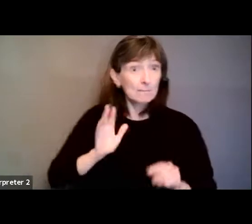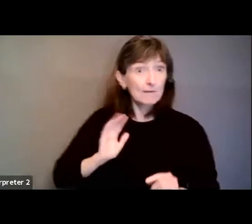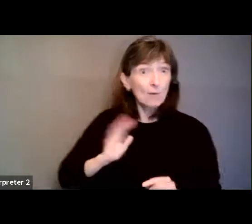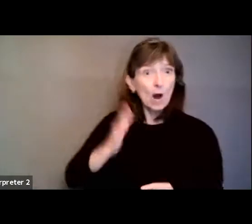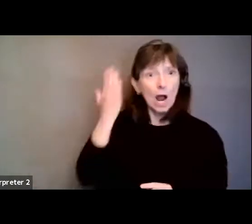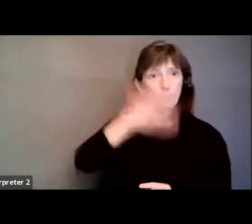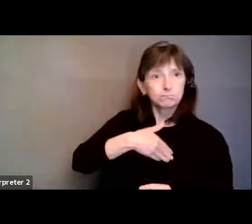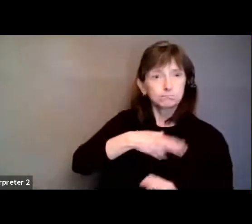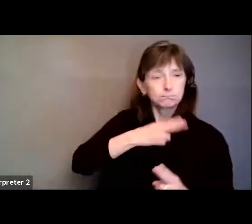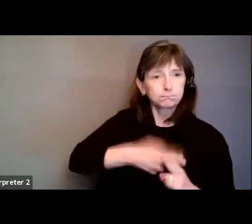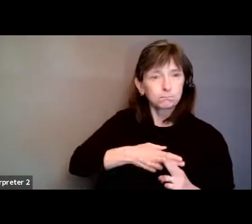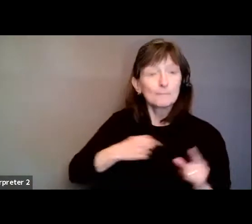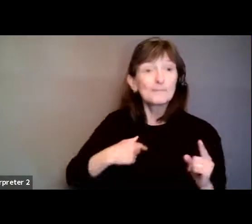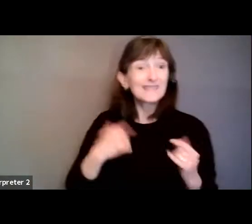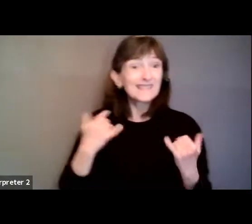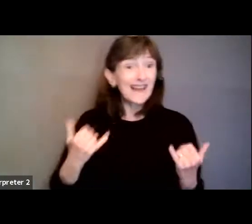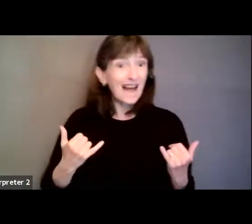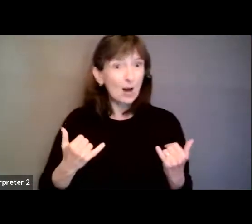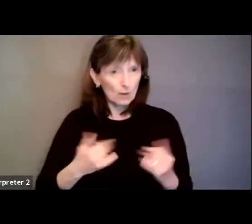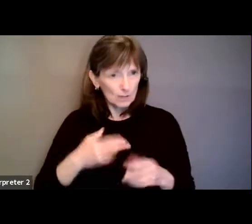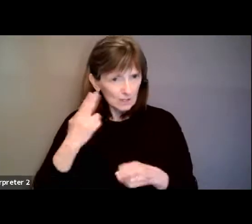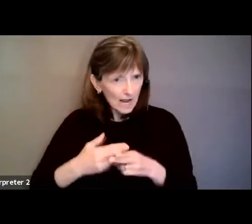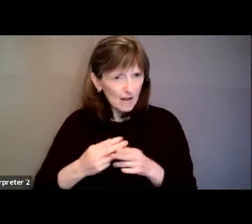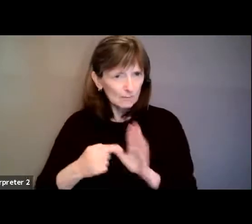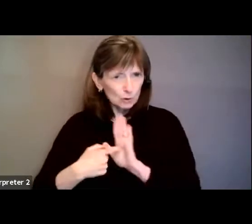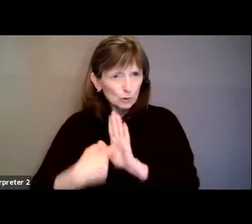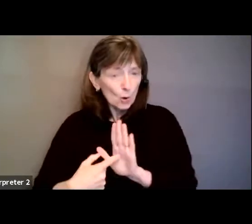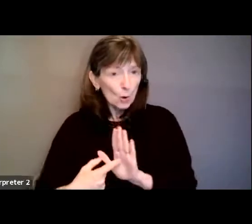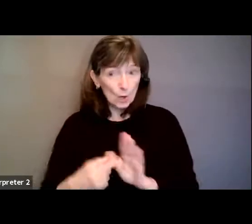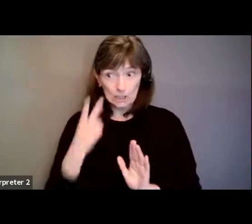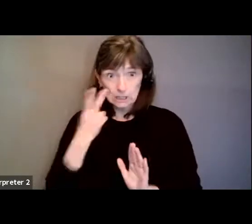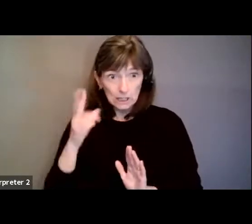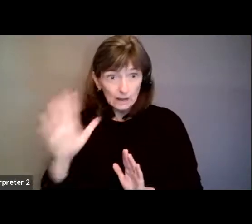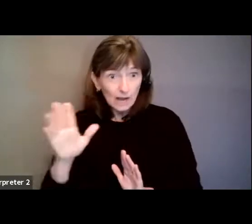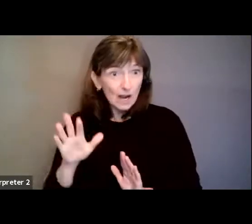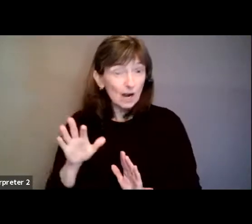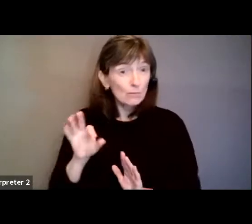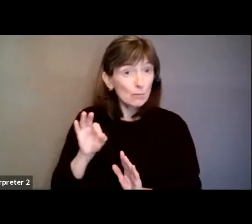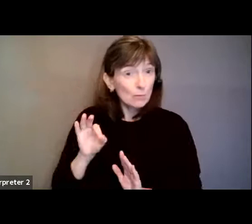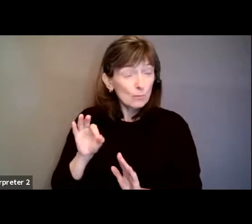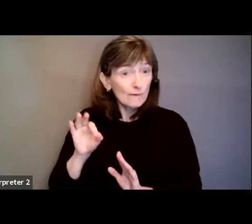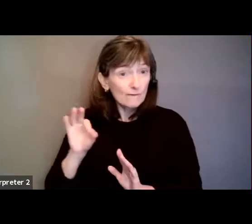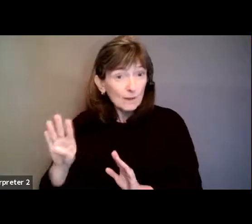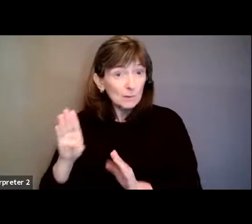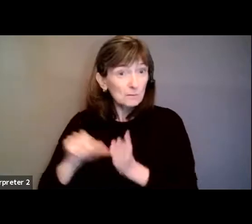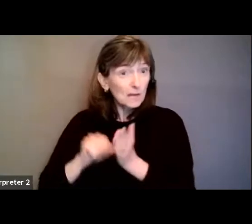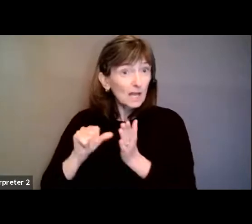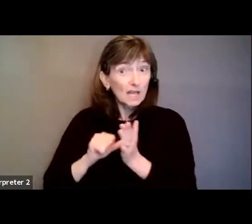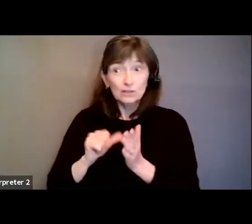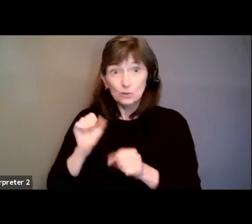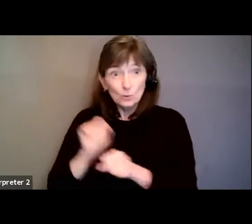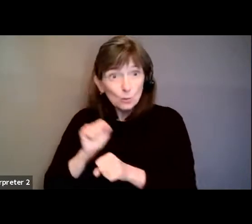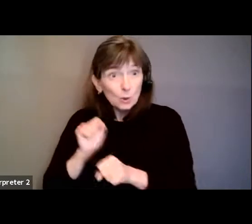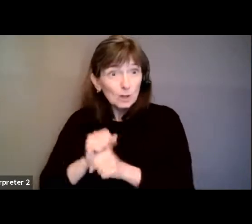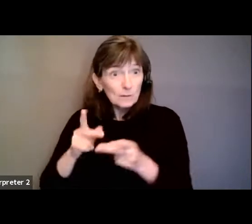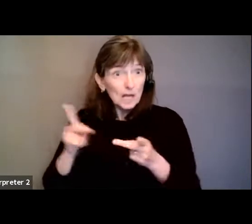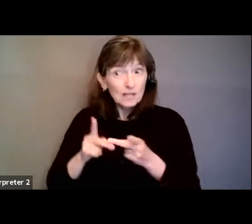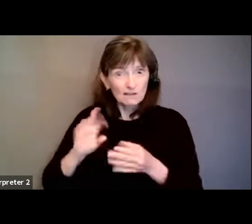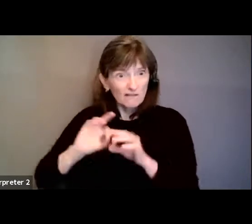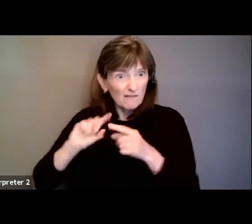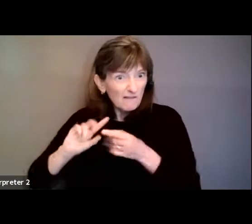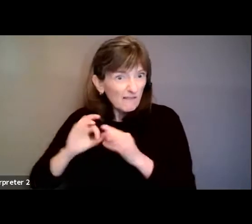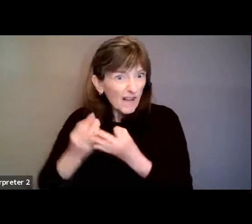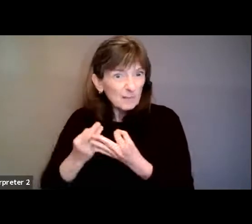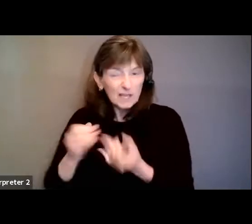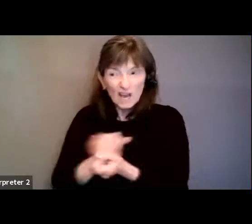easily check out their profile. I can see their friends, their workplace, their family. This isn't a lapse on